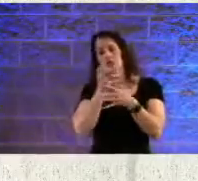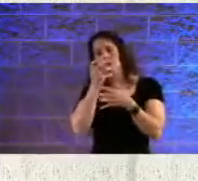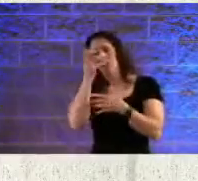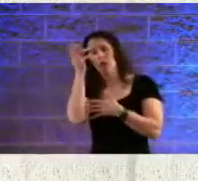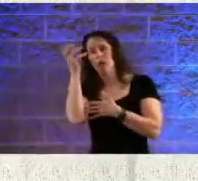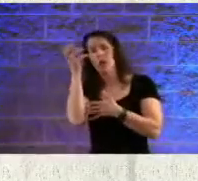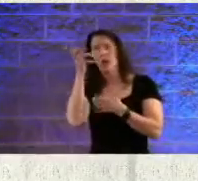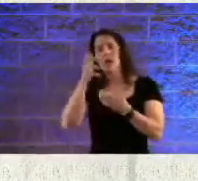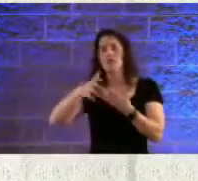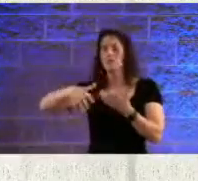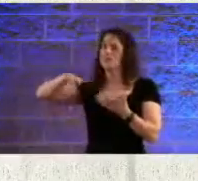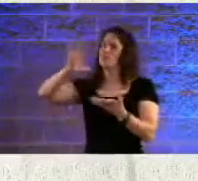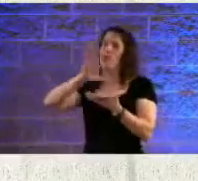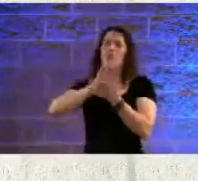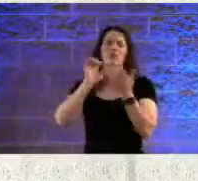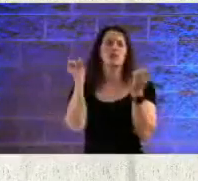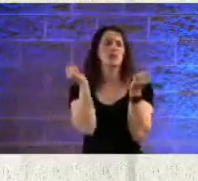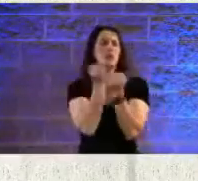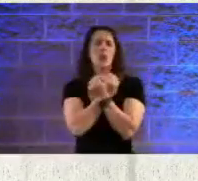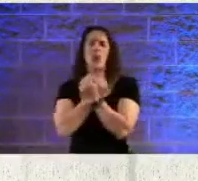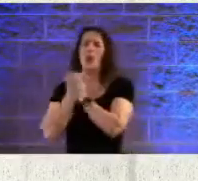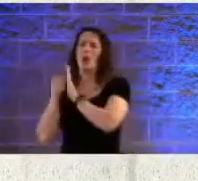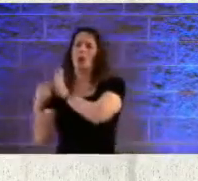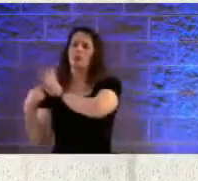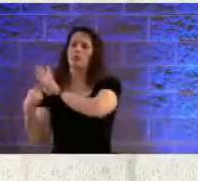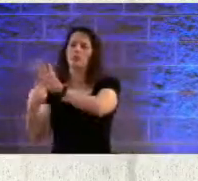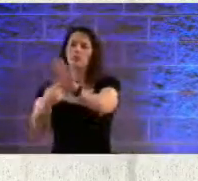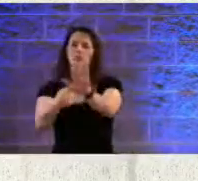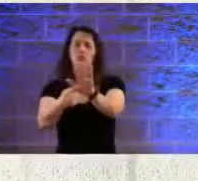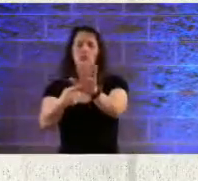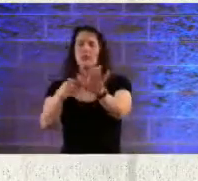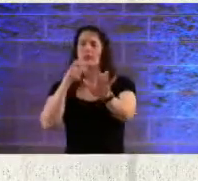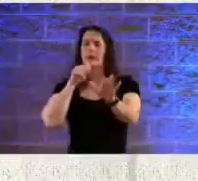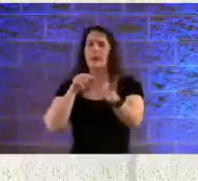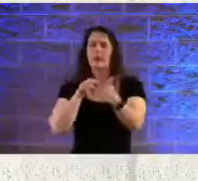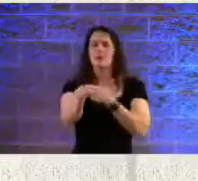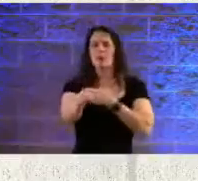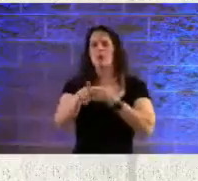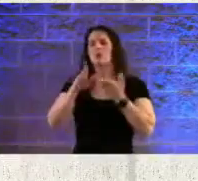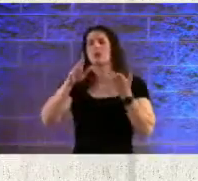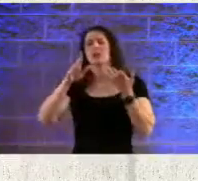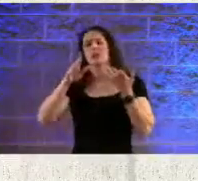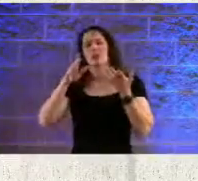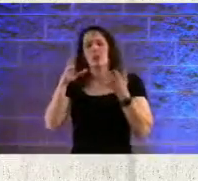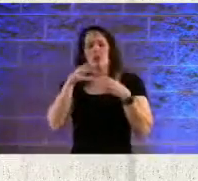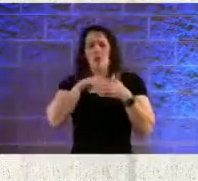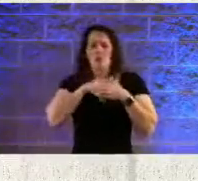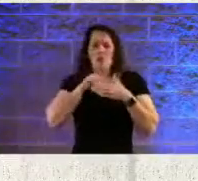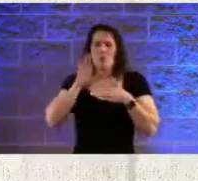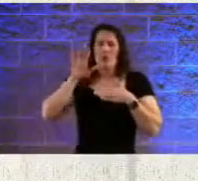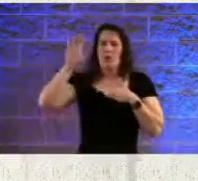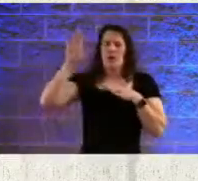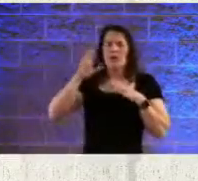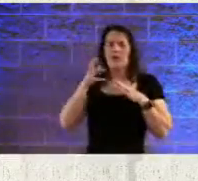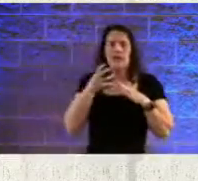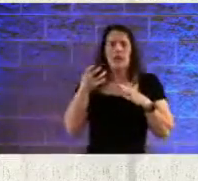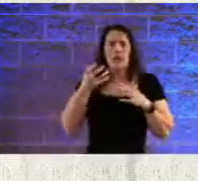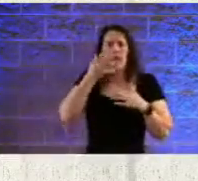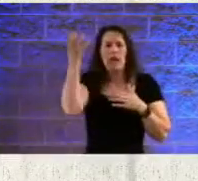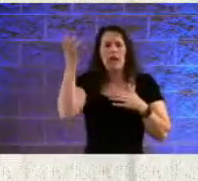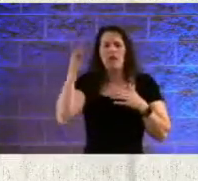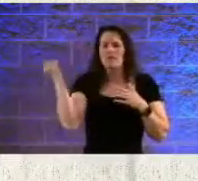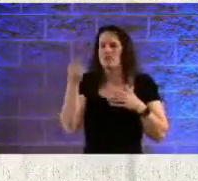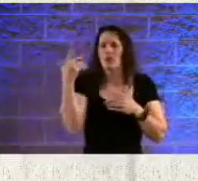and abounding in love. He will not always accuse, nor will He harbor His anger forever. He does not treat us as